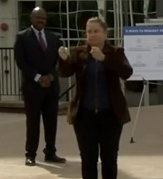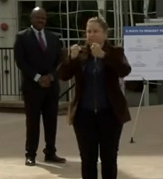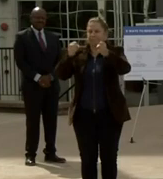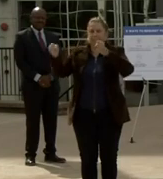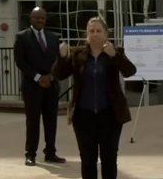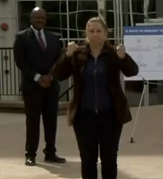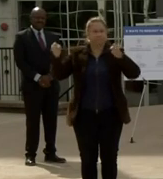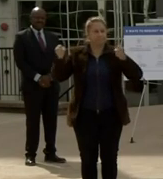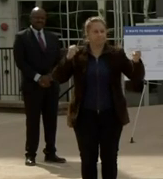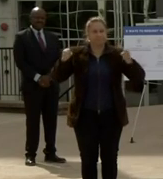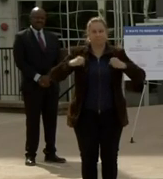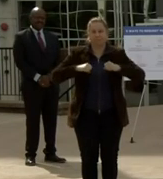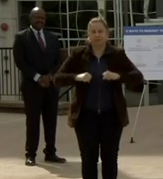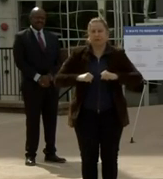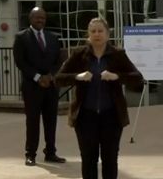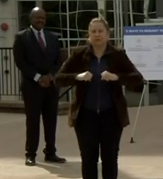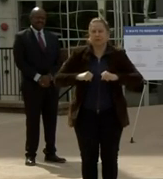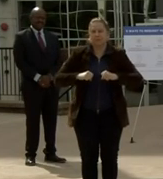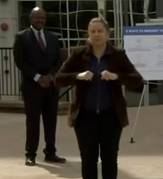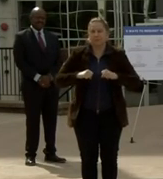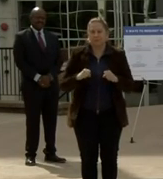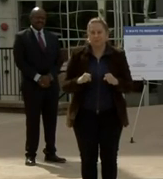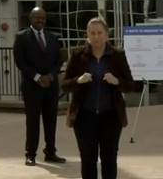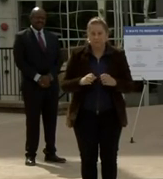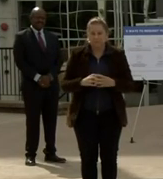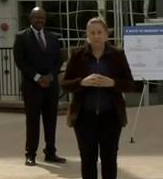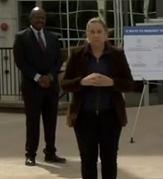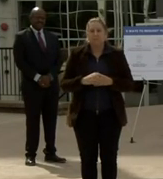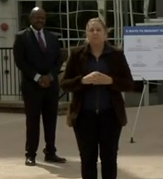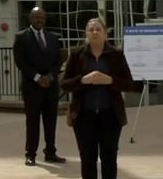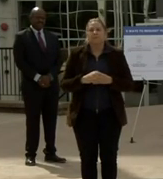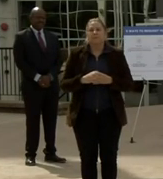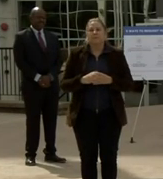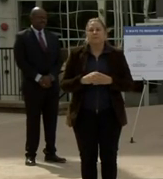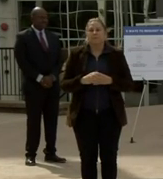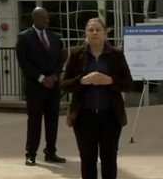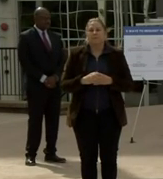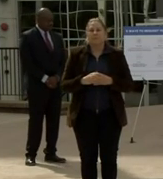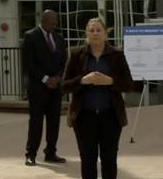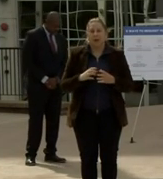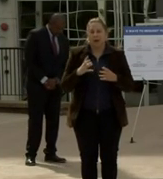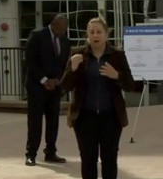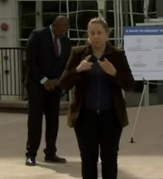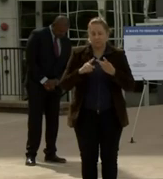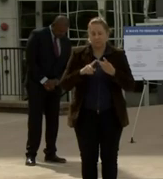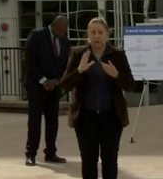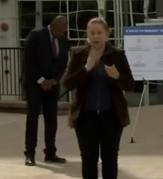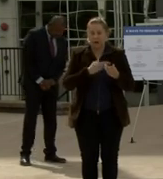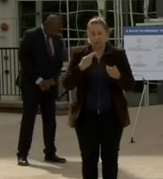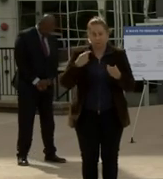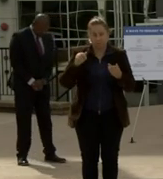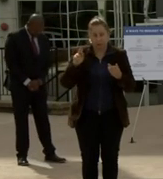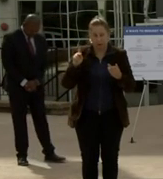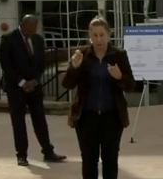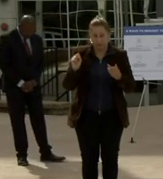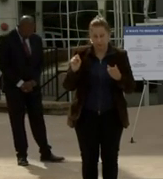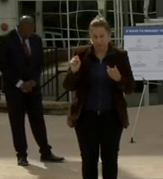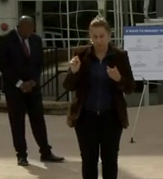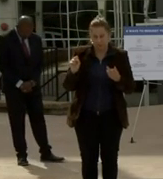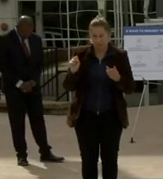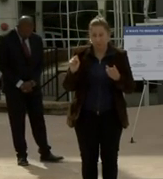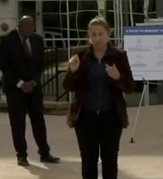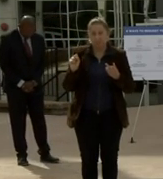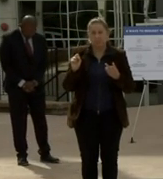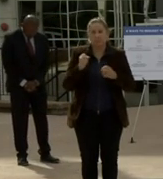resources involved with security to our public parks to enforce my order that there are no